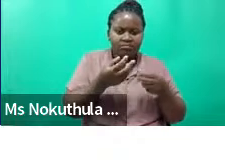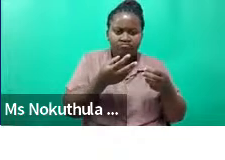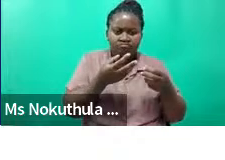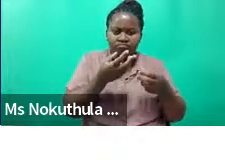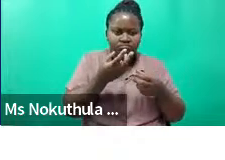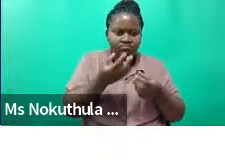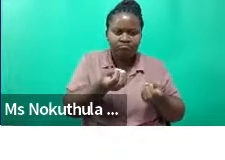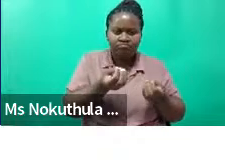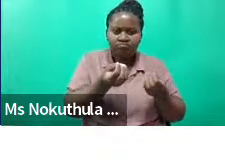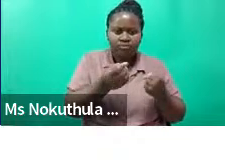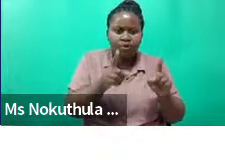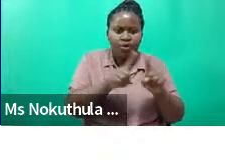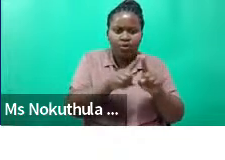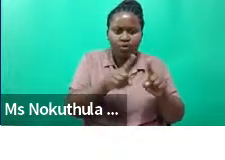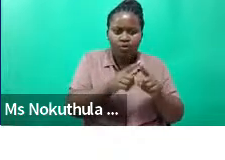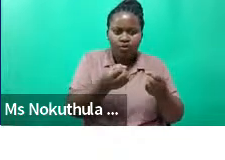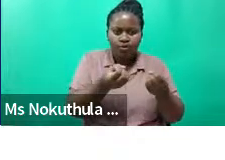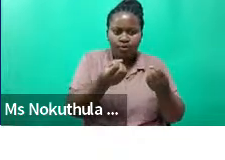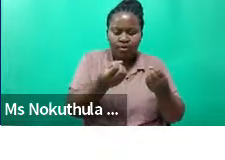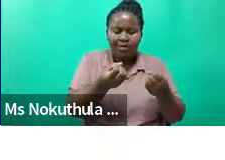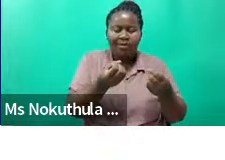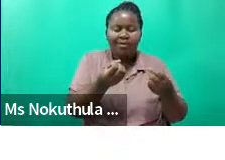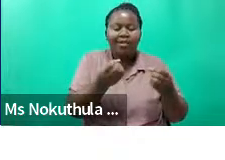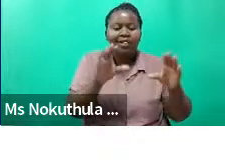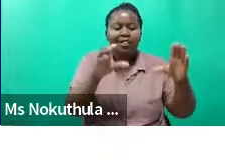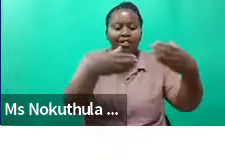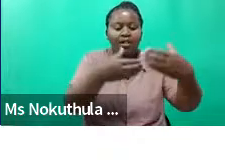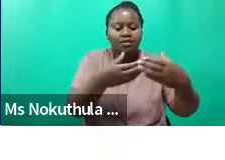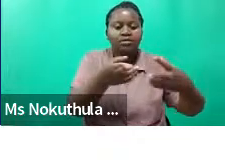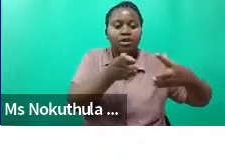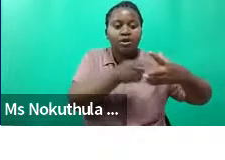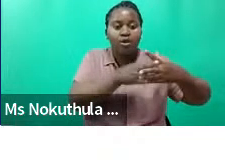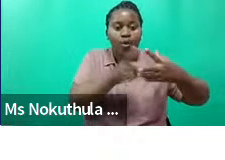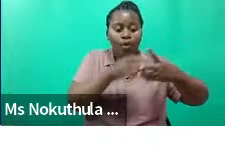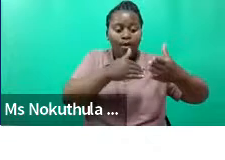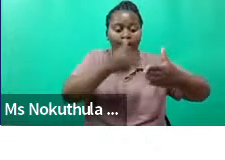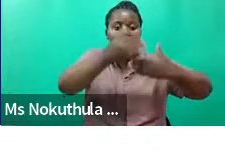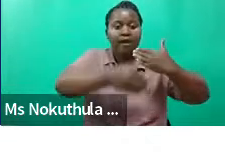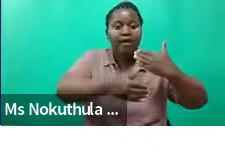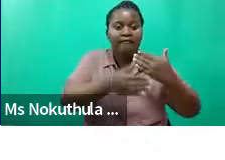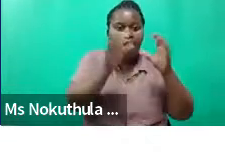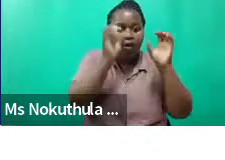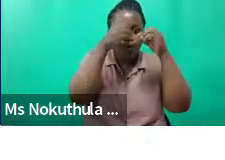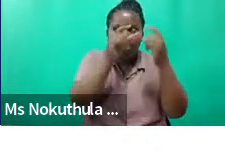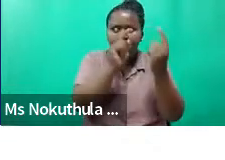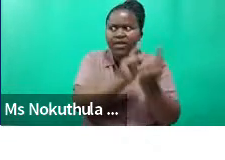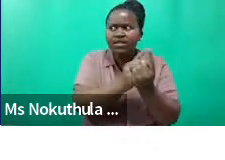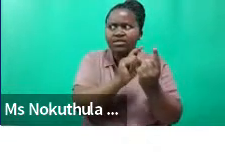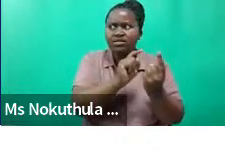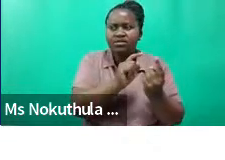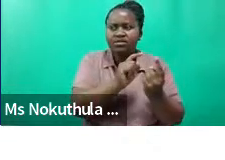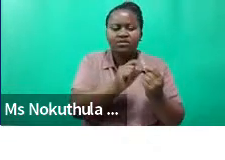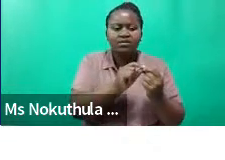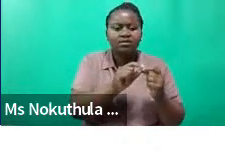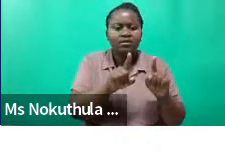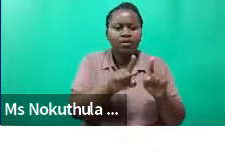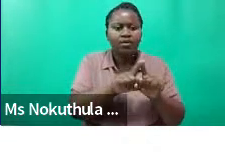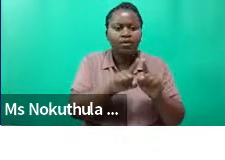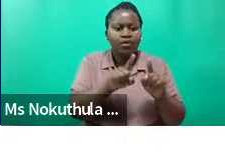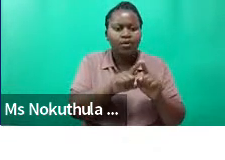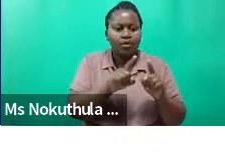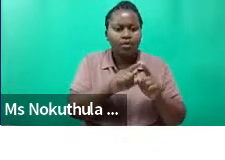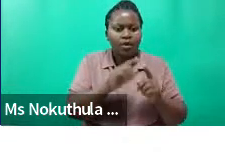provided with the class recordings after the Google Meet. She was not